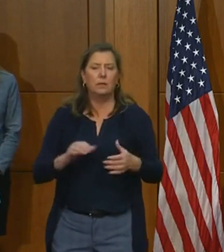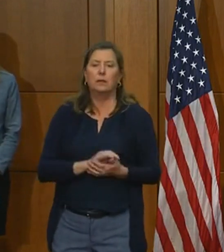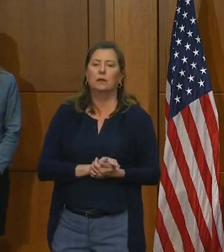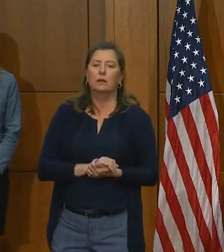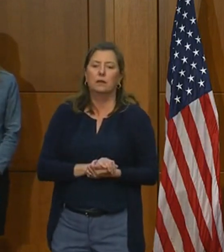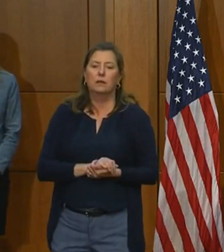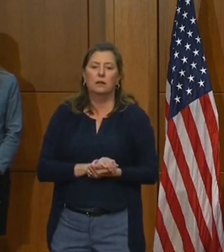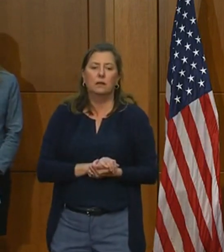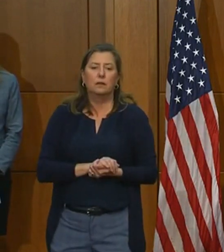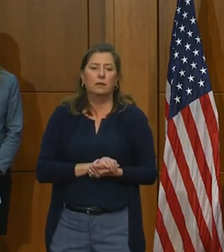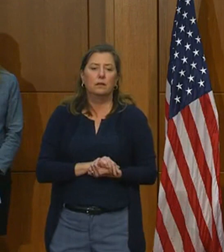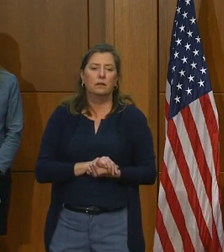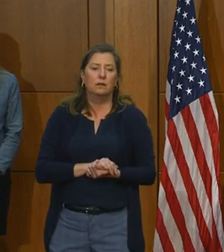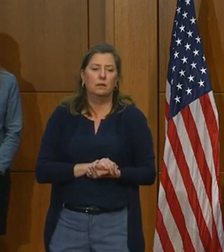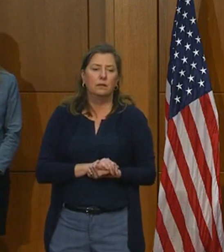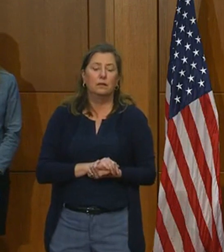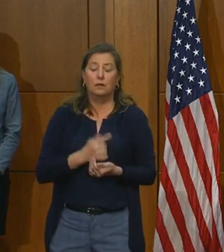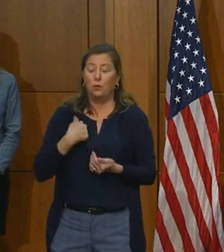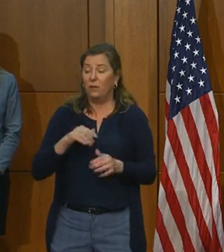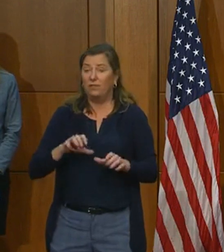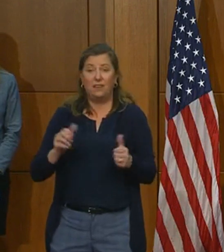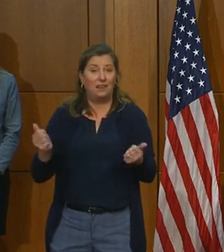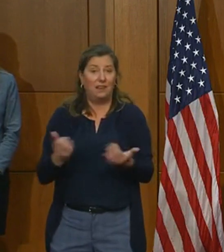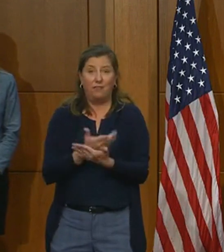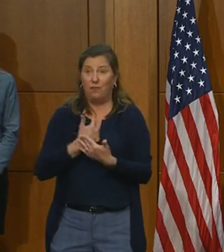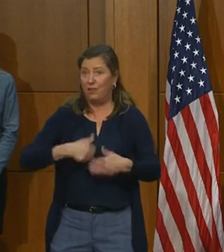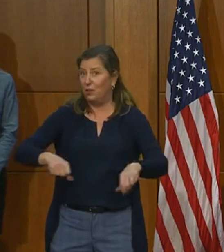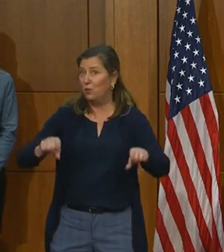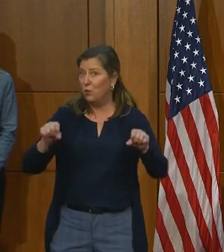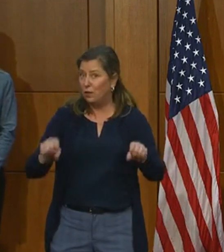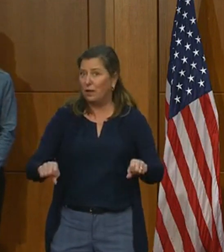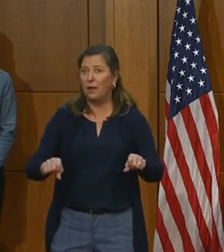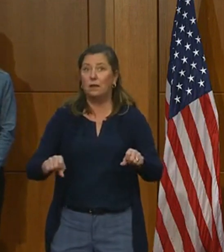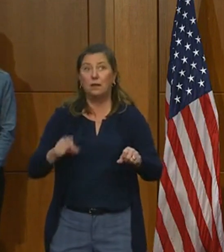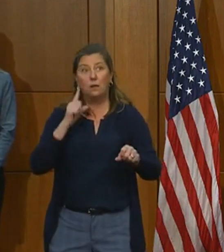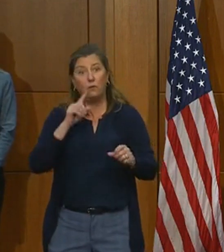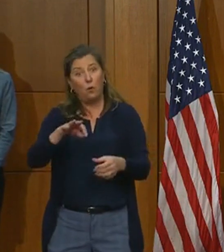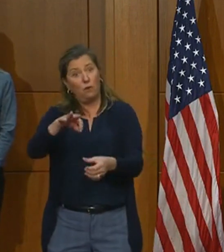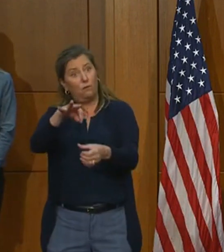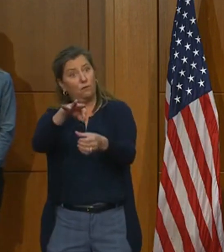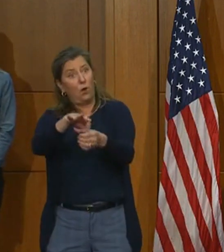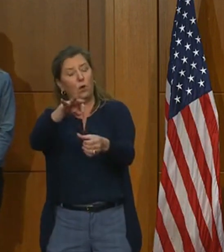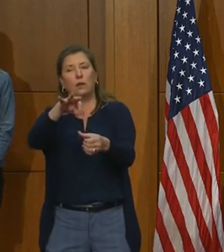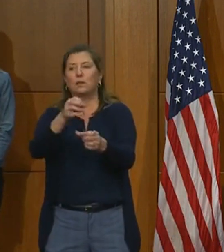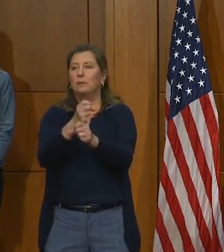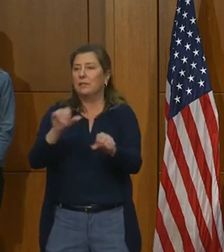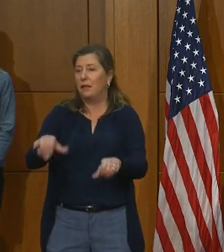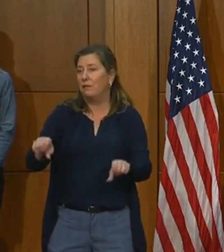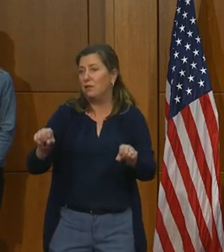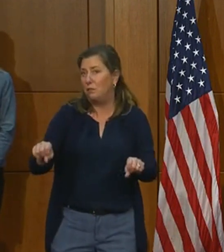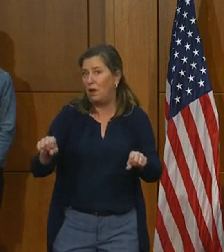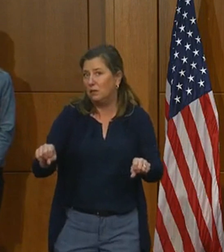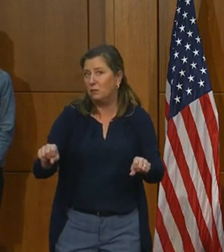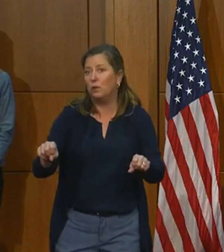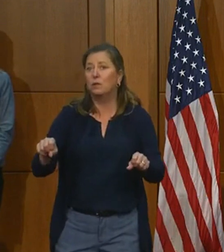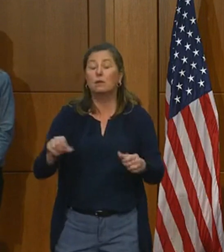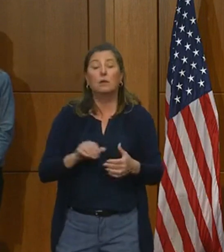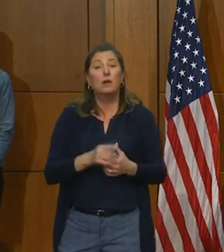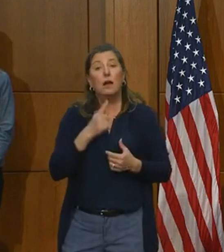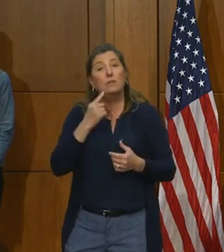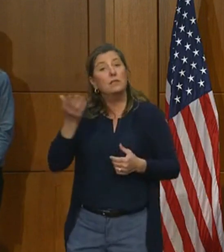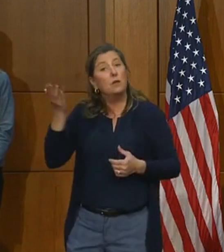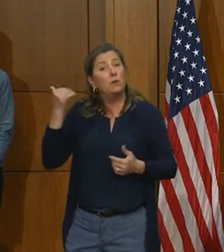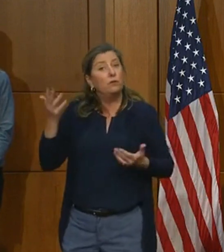account, and we have done everything that we can to make voting as safe as it can be. As I've said